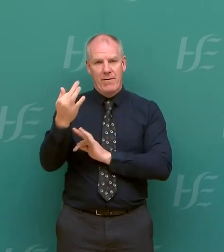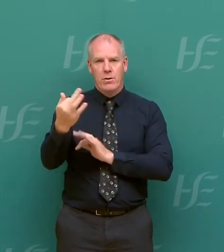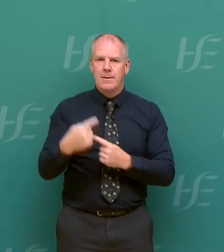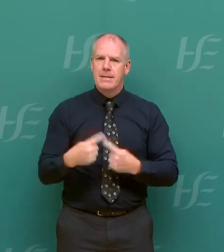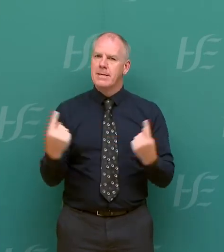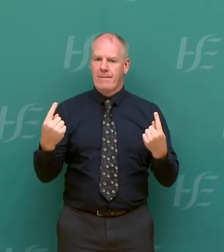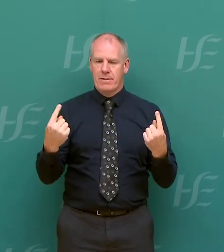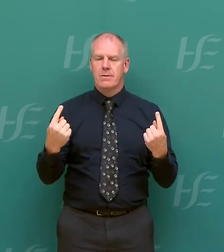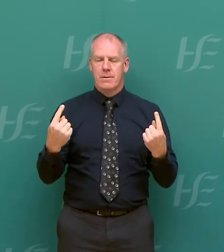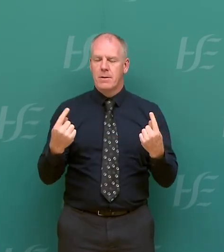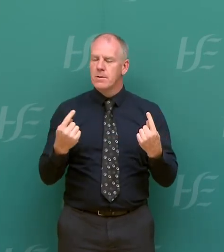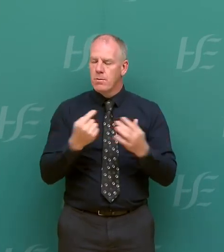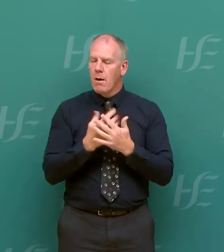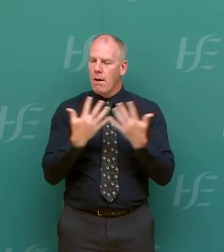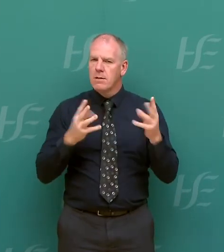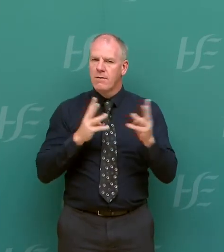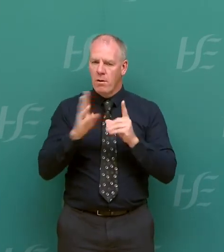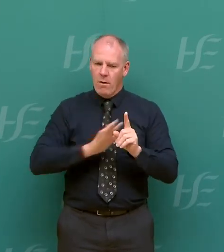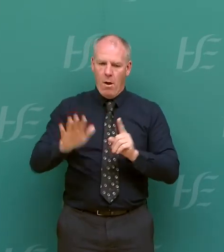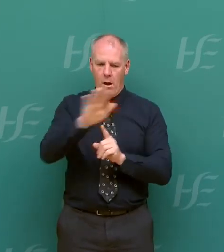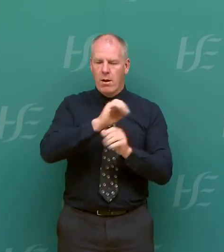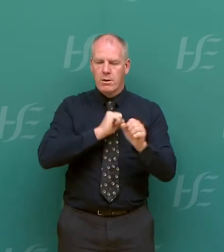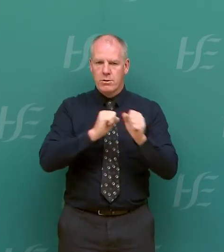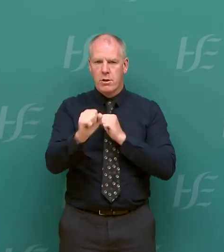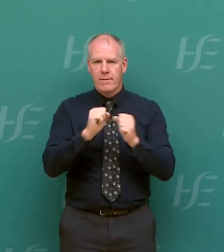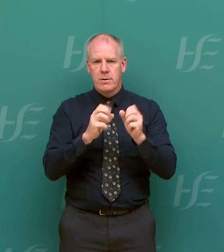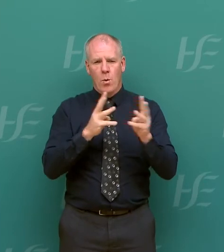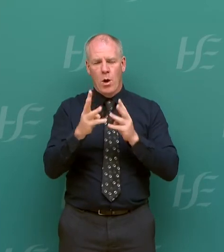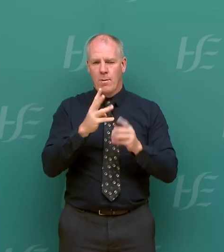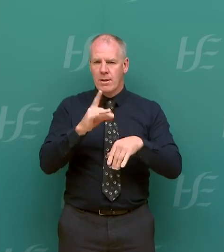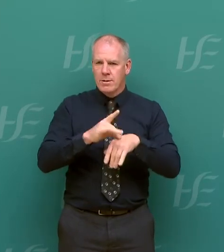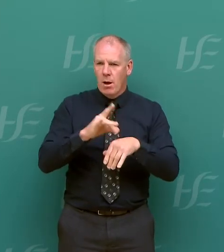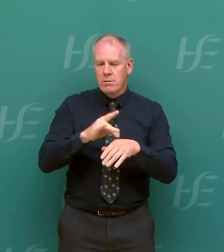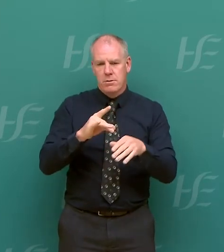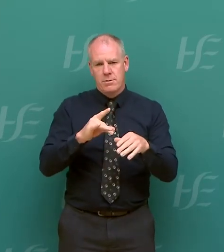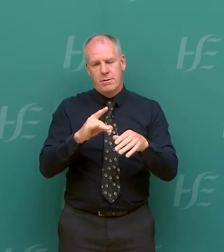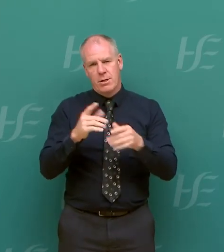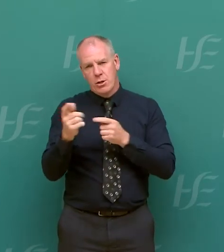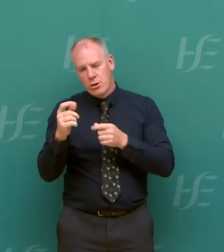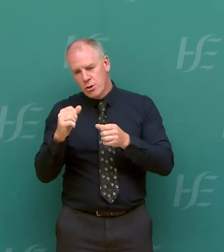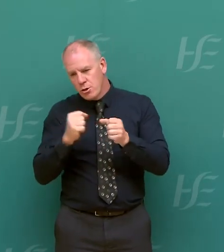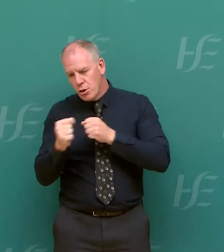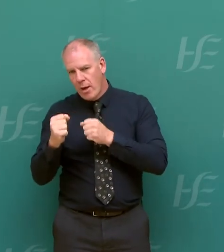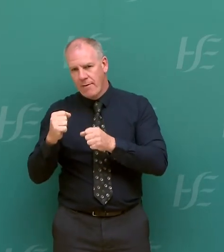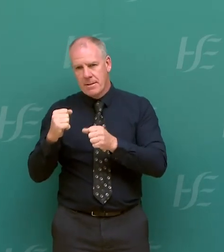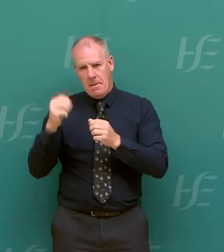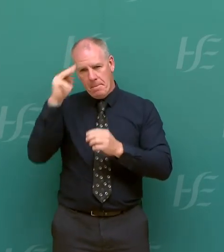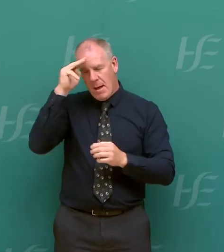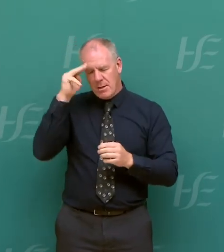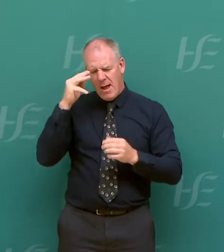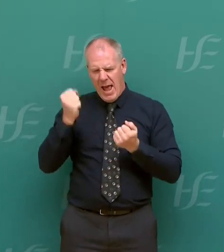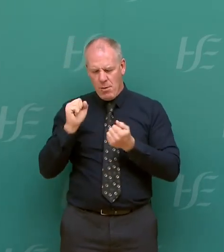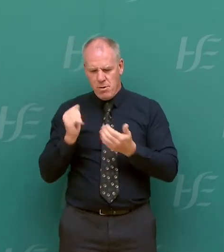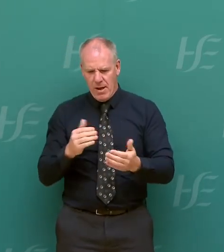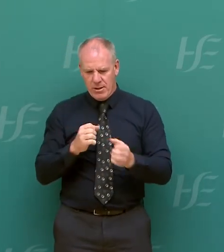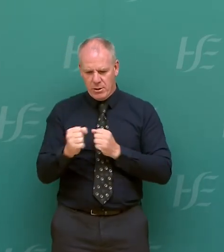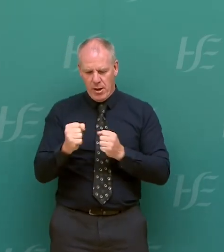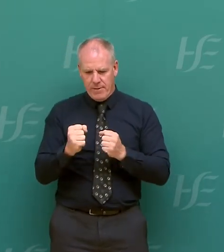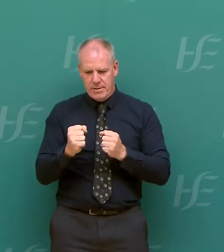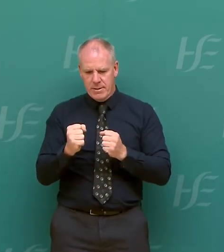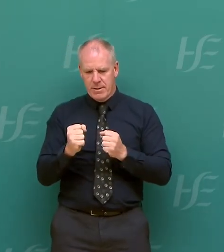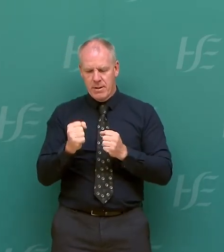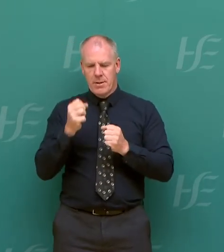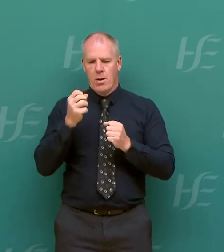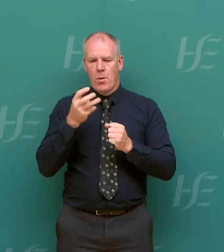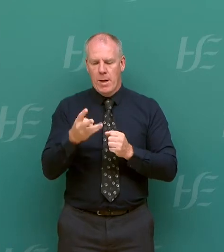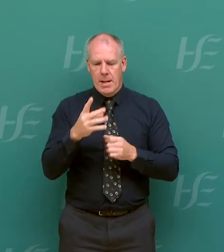are doing a lot of work across all of our services, working with clinicians and the service managers to say, right, how do we deliver our services in a way